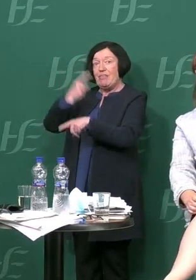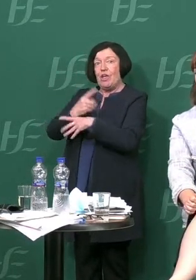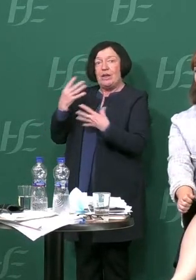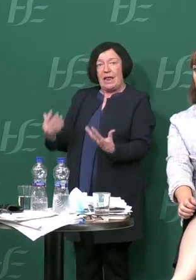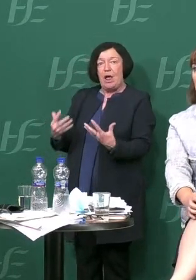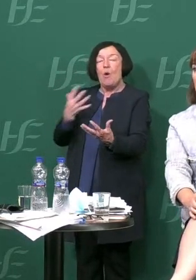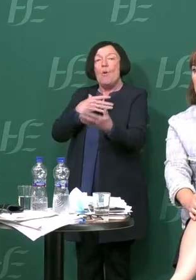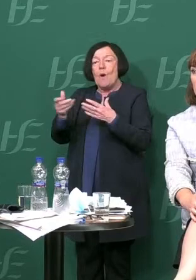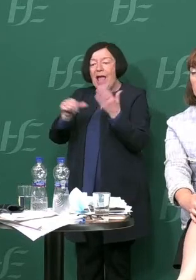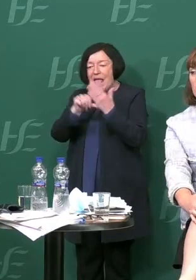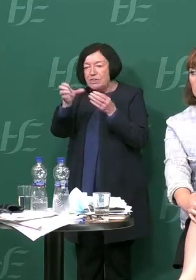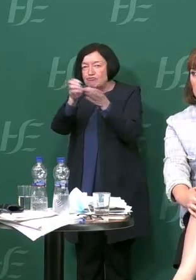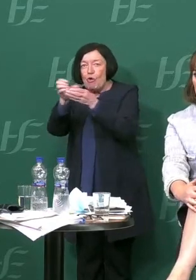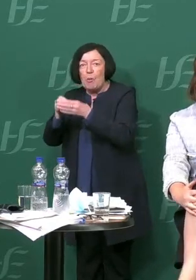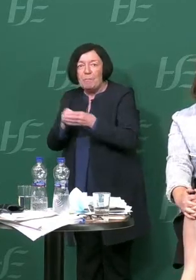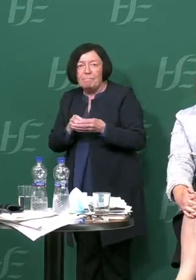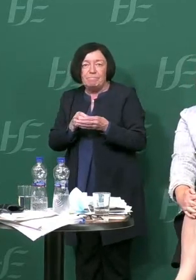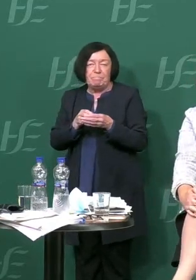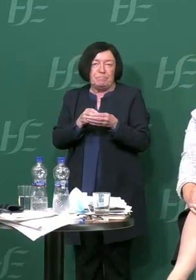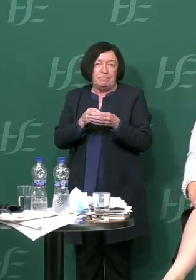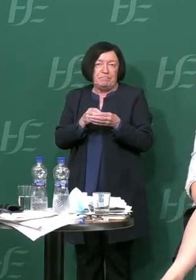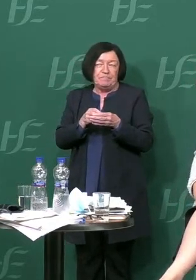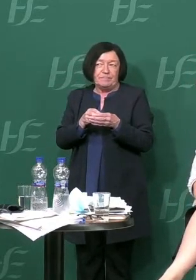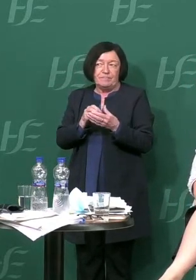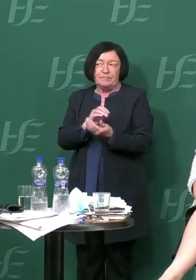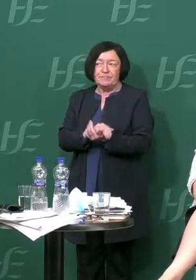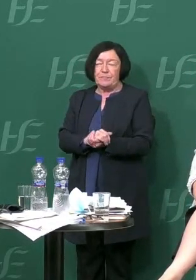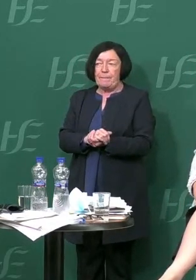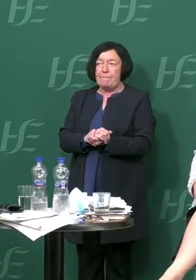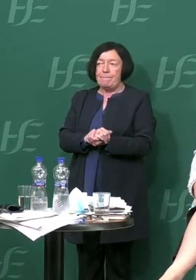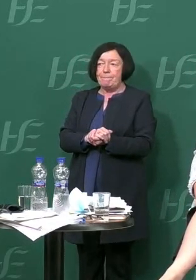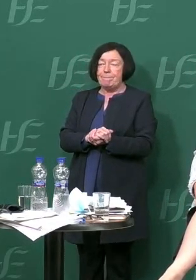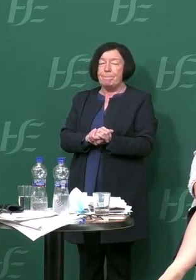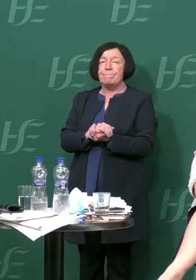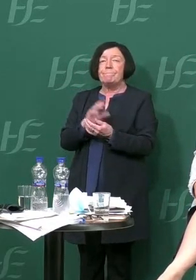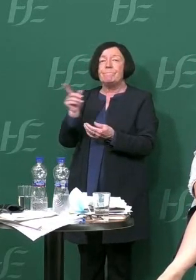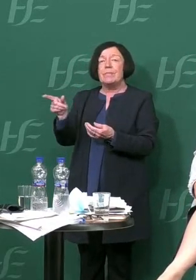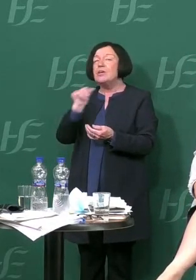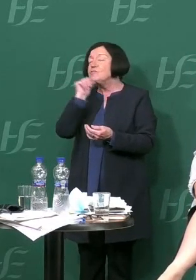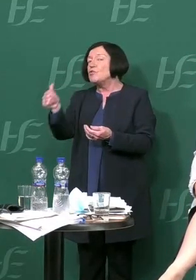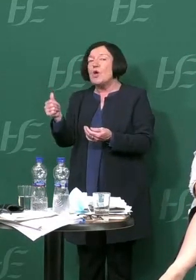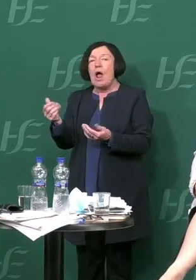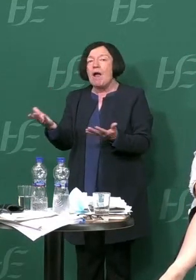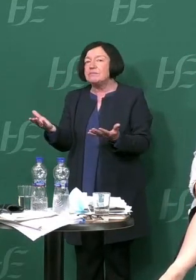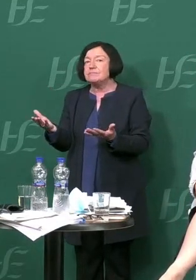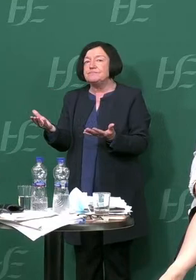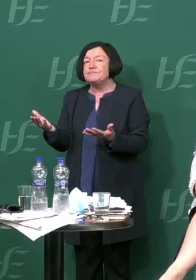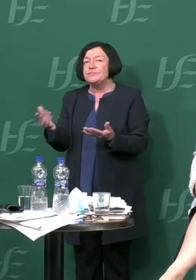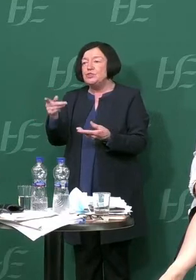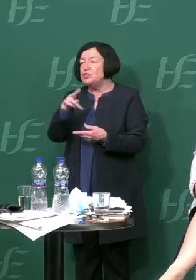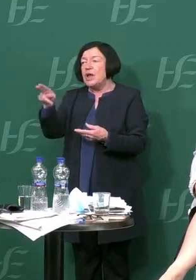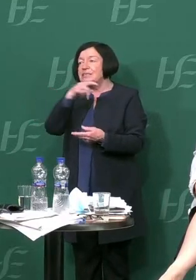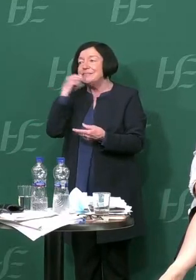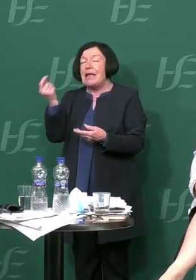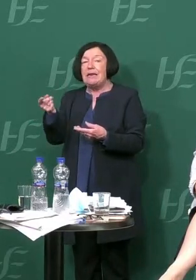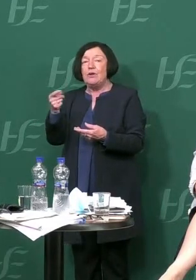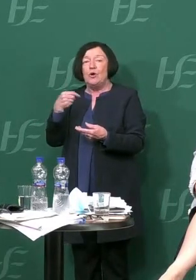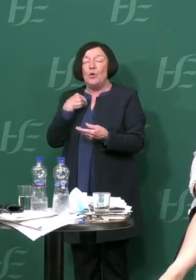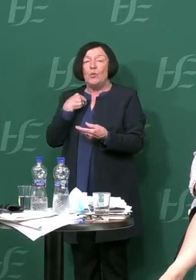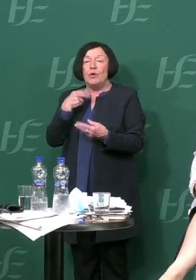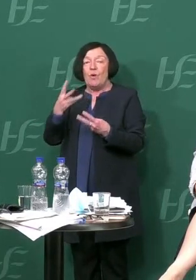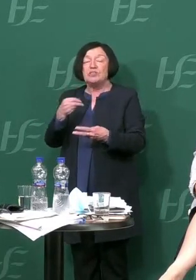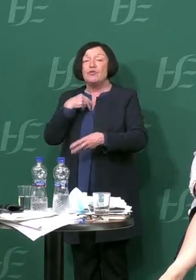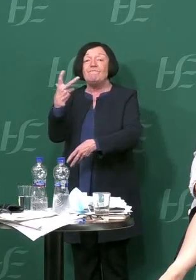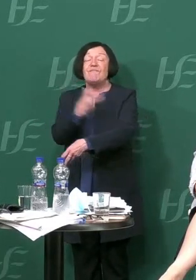What population do we go to, and what's the uptake in that population? There aren't then, like, you're not saying, you know, oh, we want